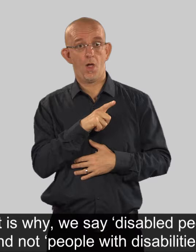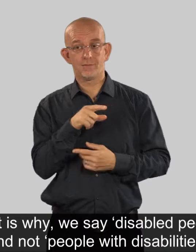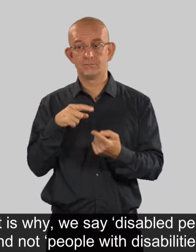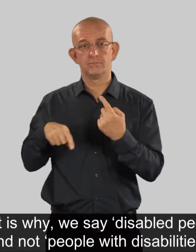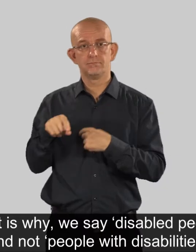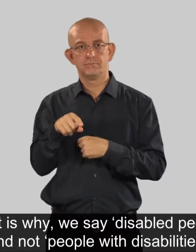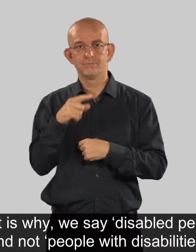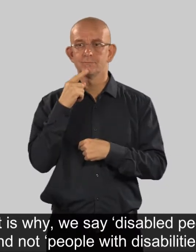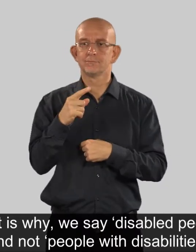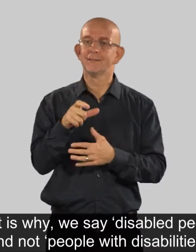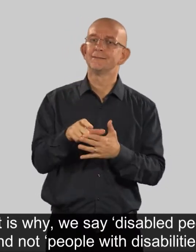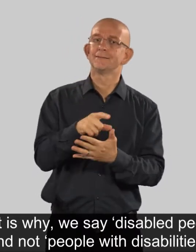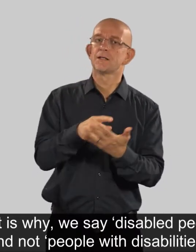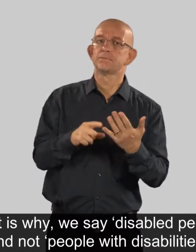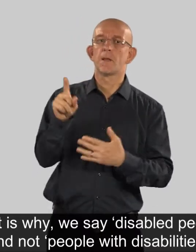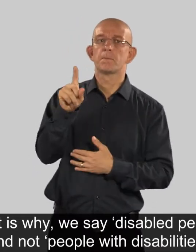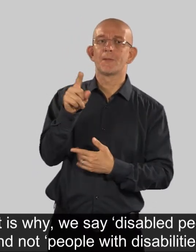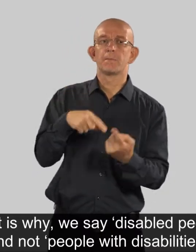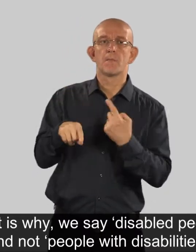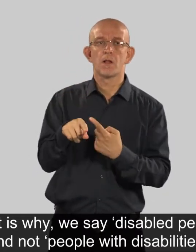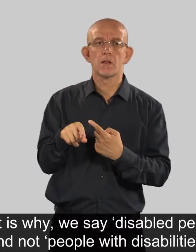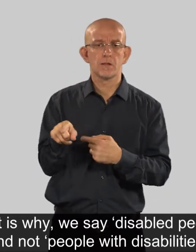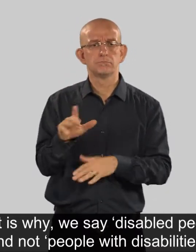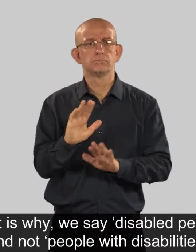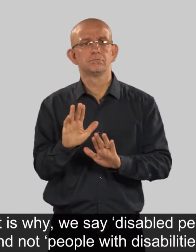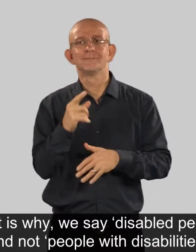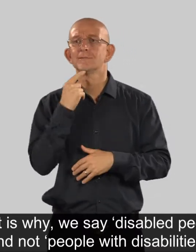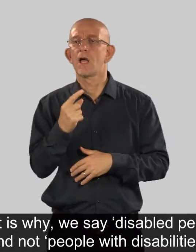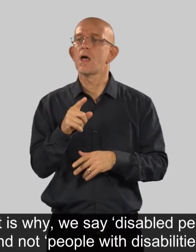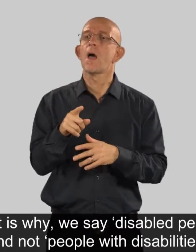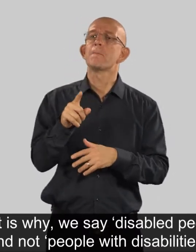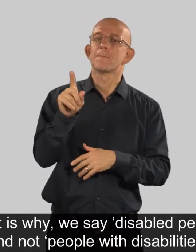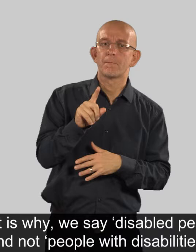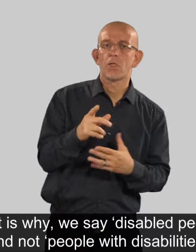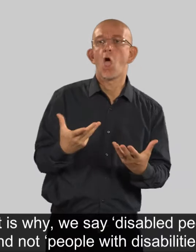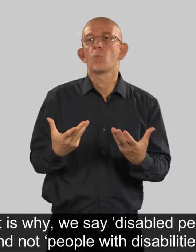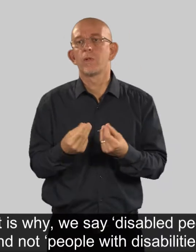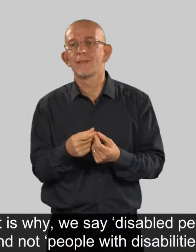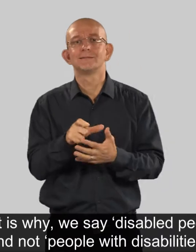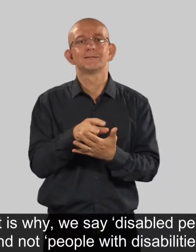That is why we say disabled people and not people with disabilities.